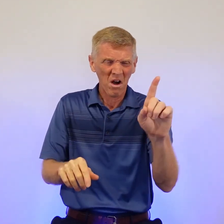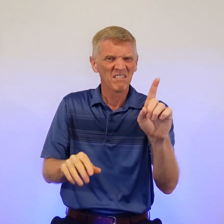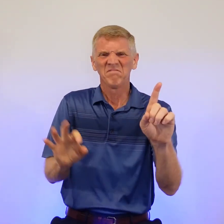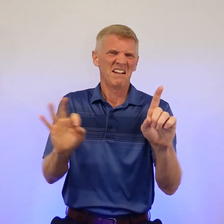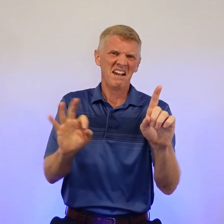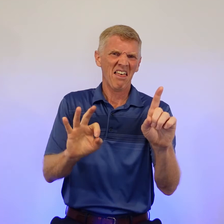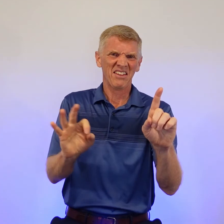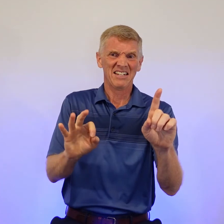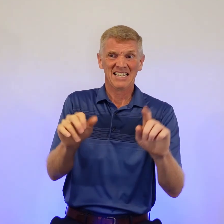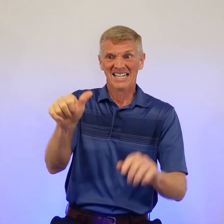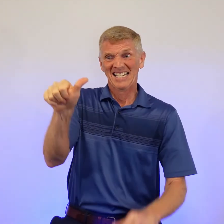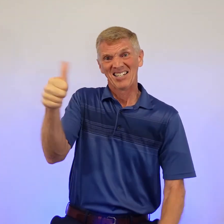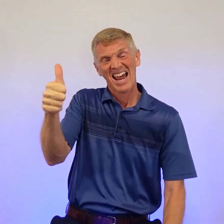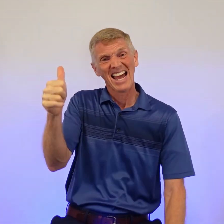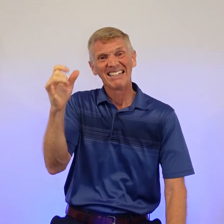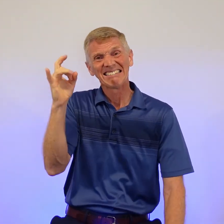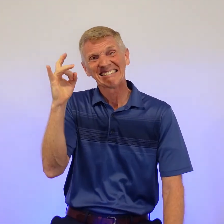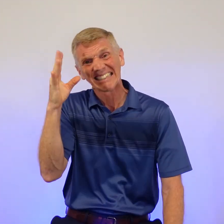1, nothing. 10,